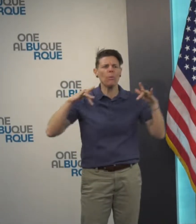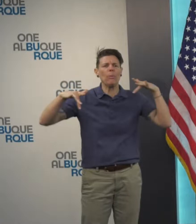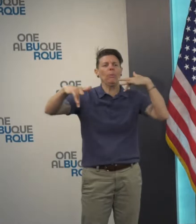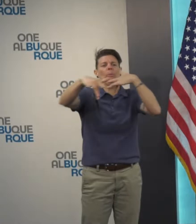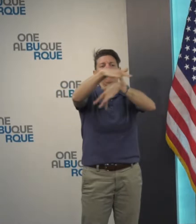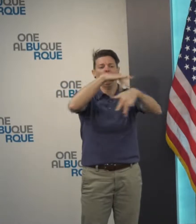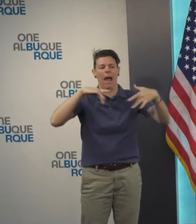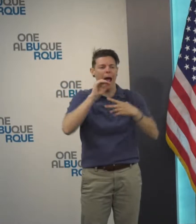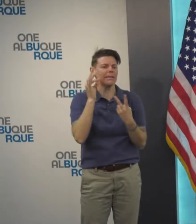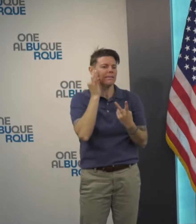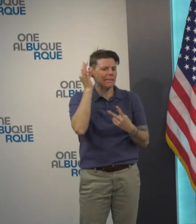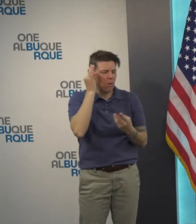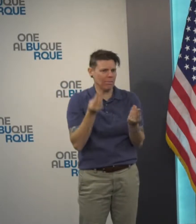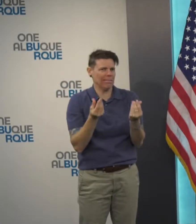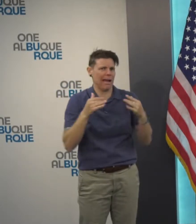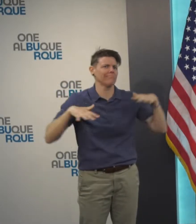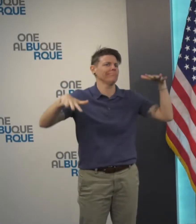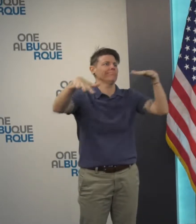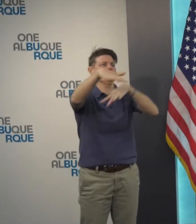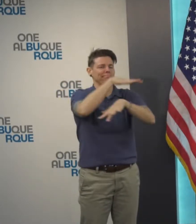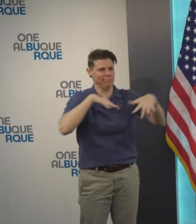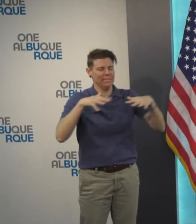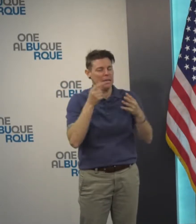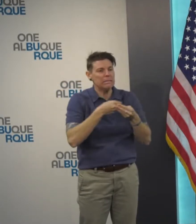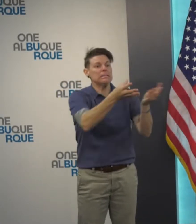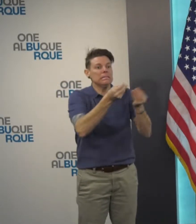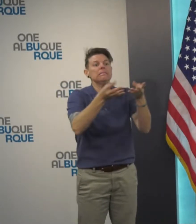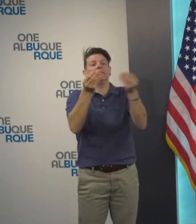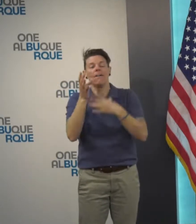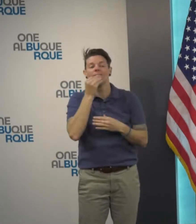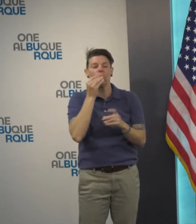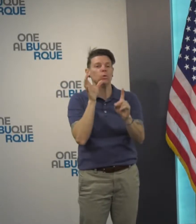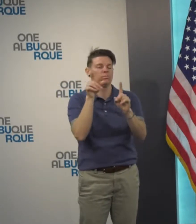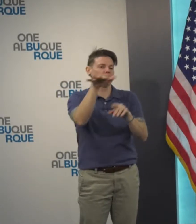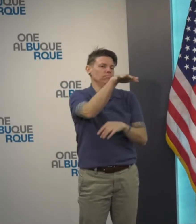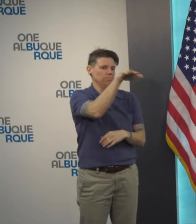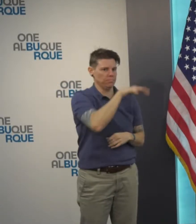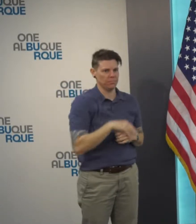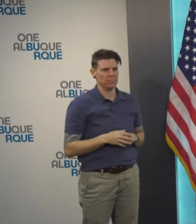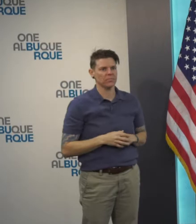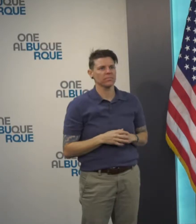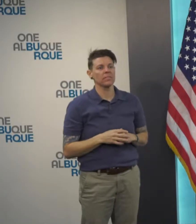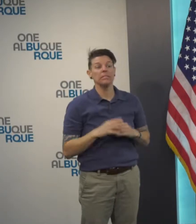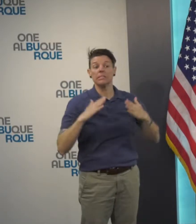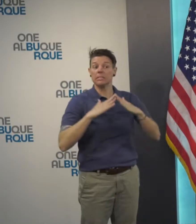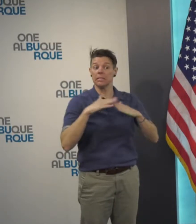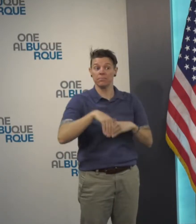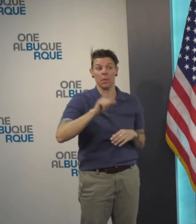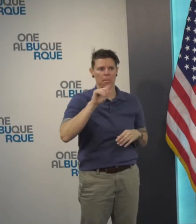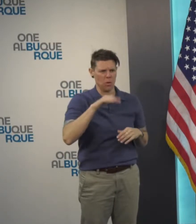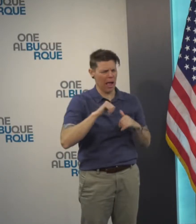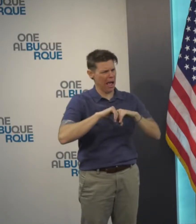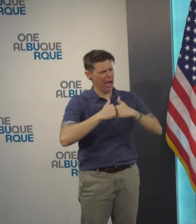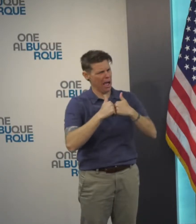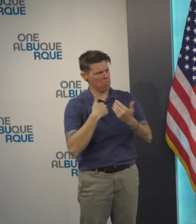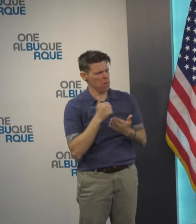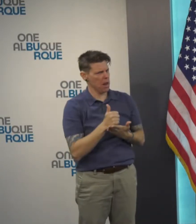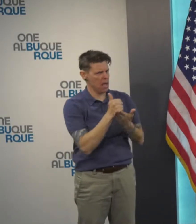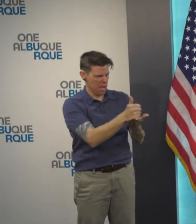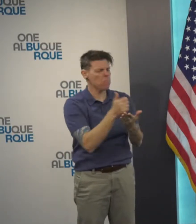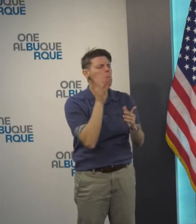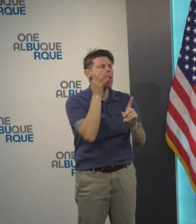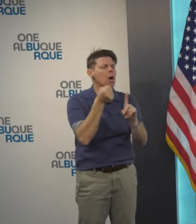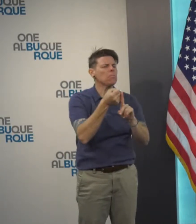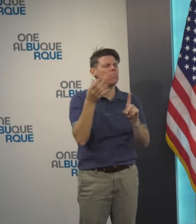desperately needed. We want to talk a little bit about, too, what the city's been doing to help with respect to that in a little bit. We've been trying to help one of our neighbors